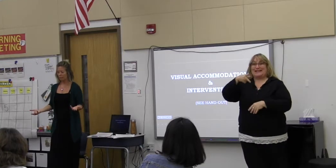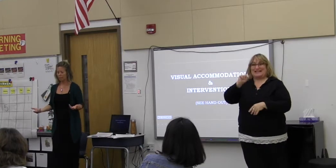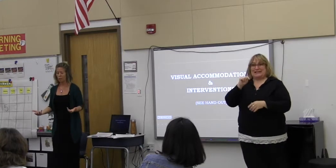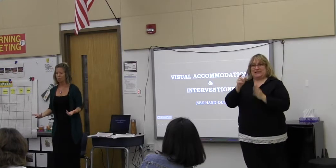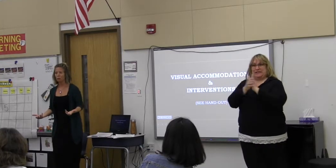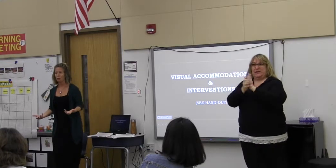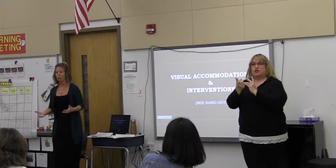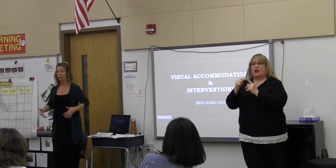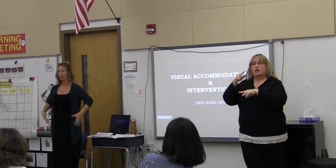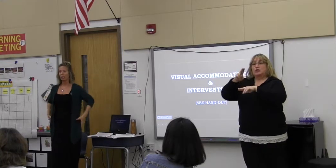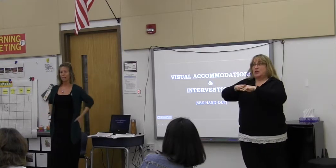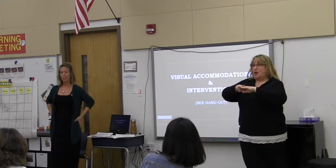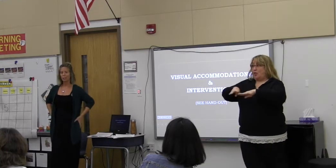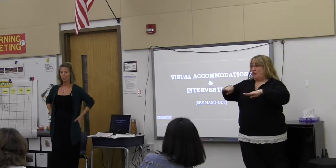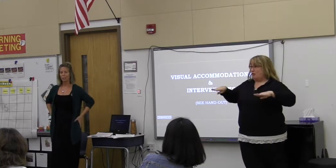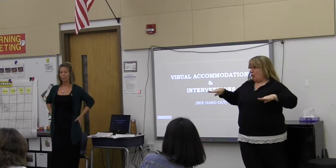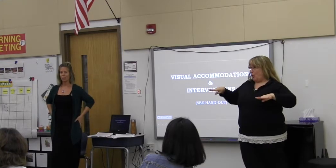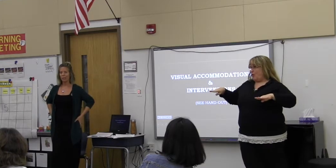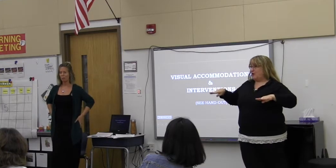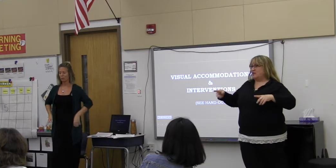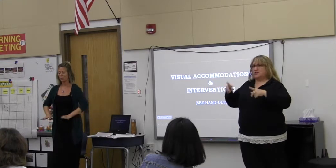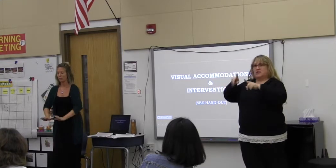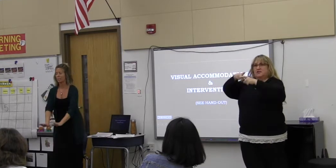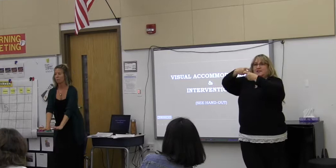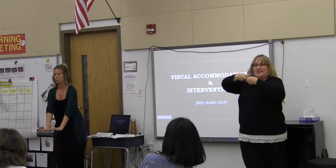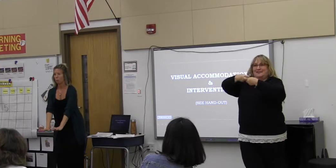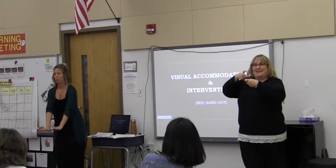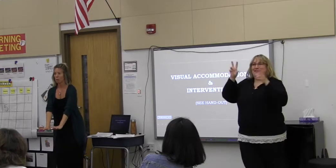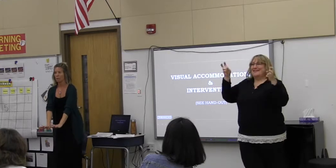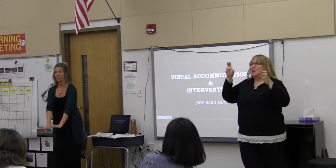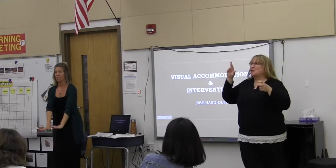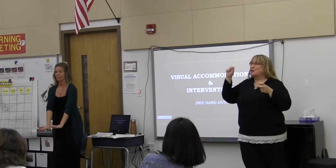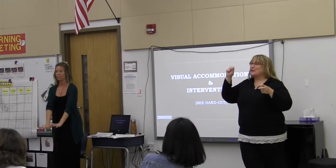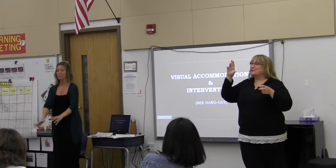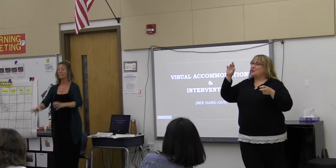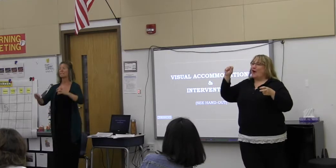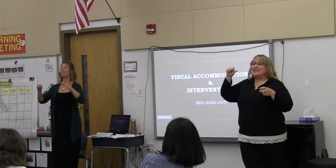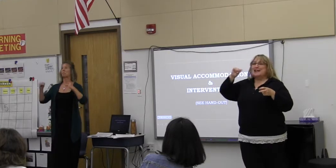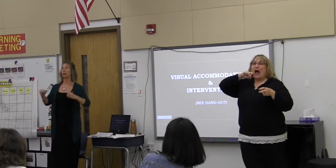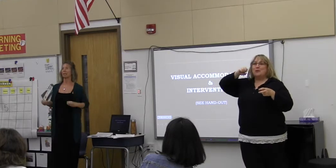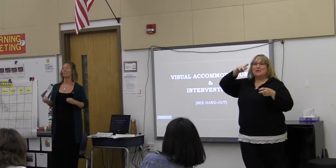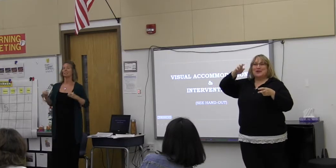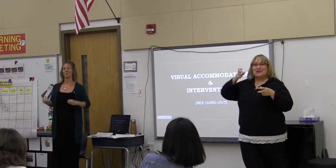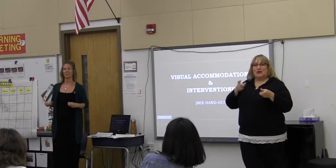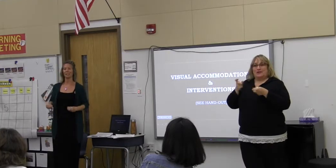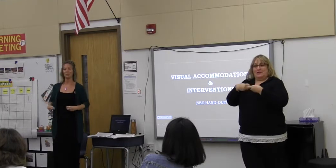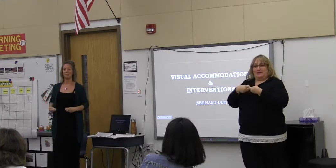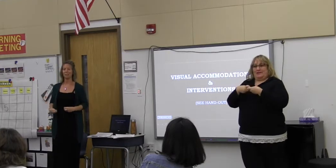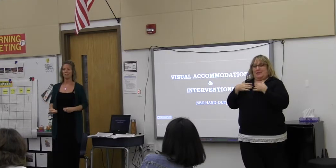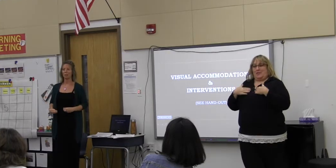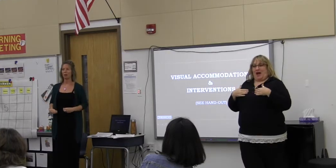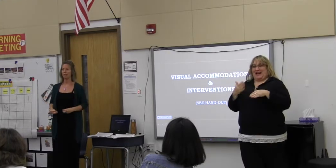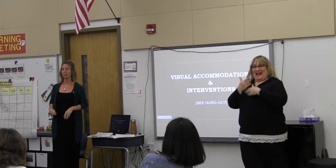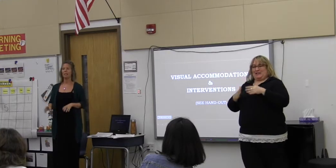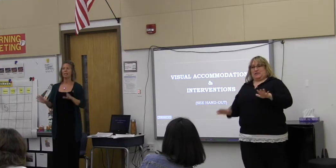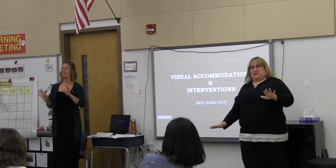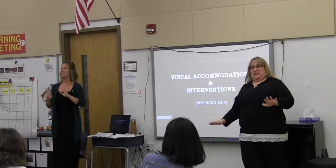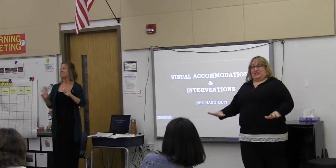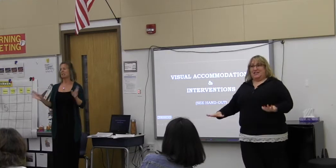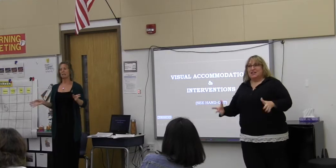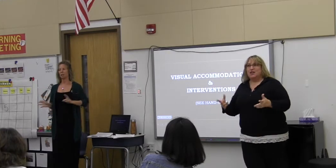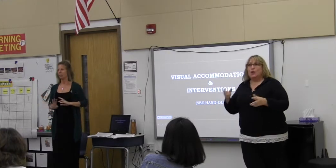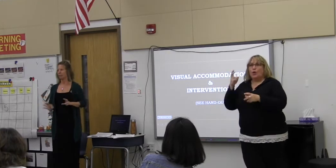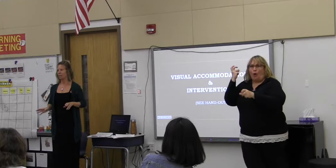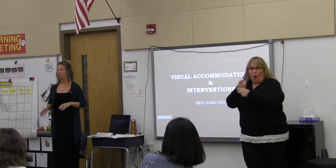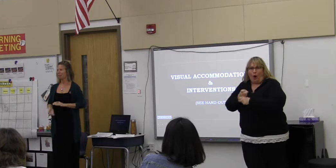he's trying to sit on the floor, you know, crisscross applesauce and lean forward on his hands, and his body is physically working so hard,